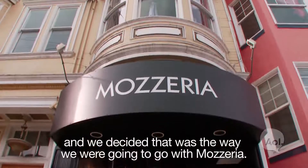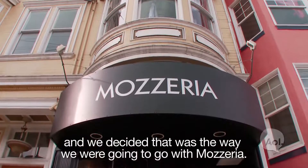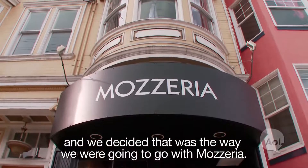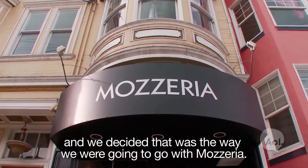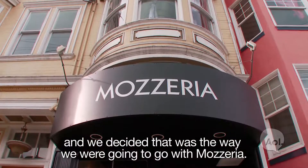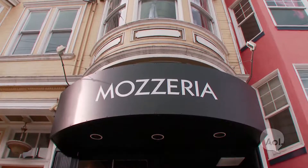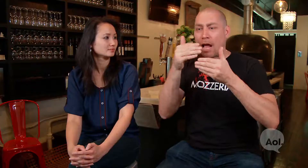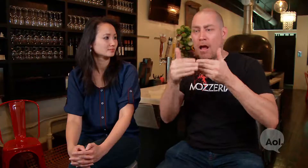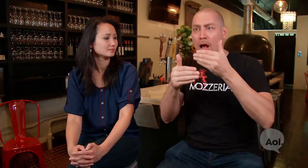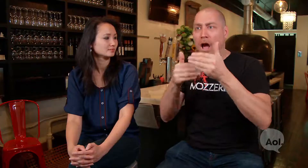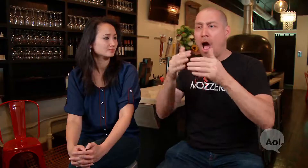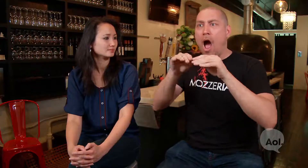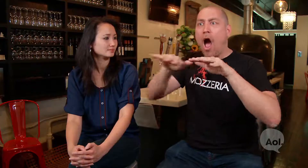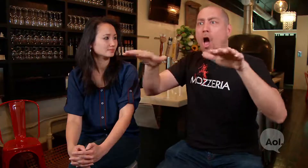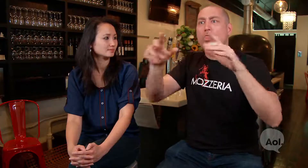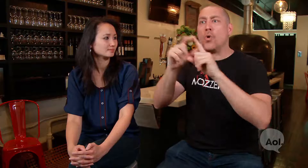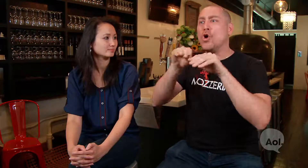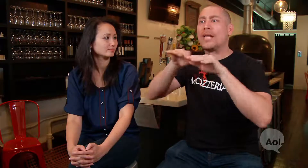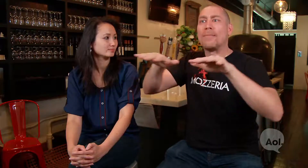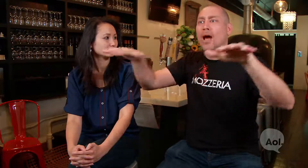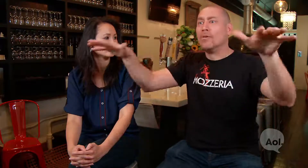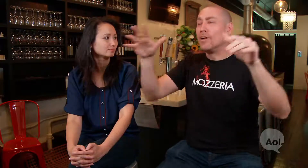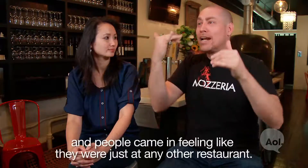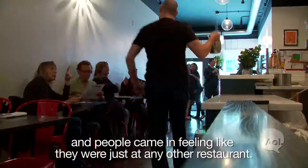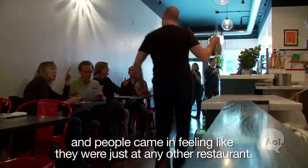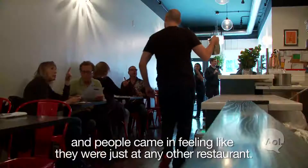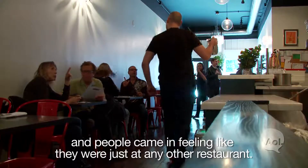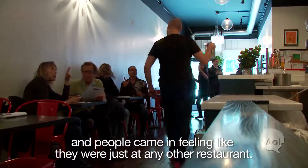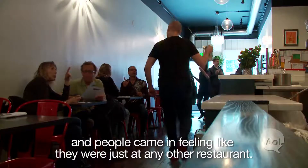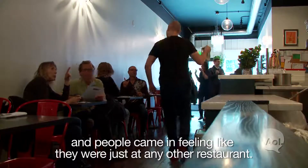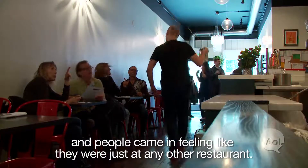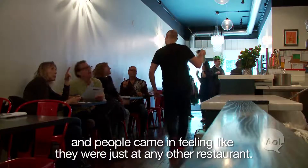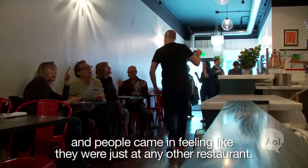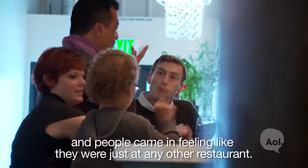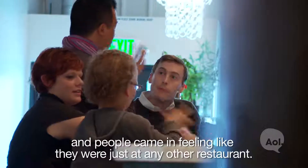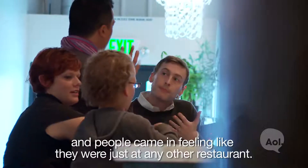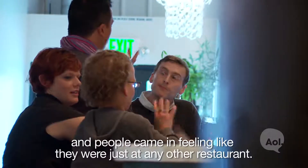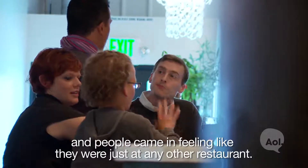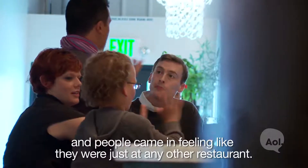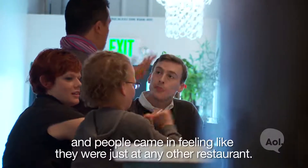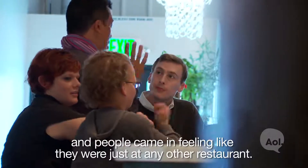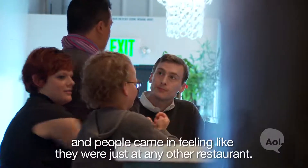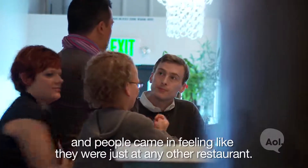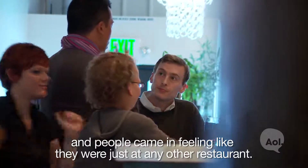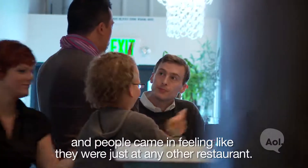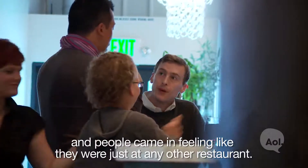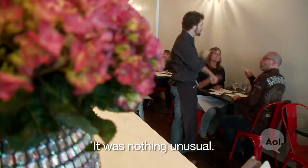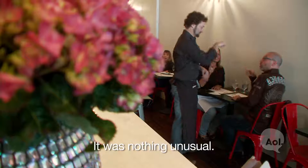with Mozzeria. It took a little while, but the word got around, and people came in feeling like they were just at any other restaurant. It